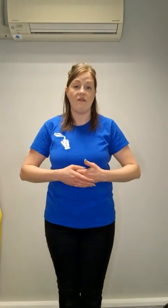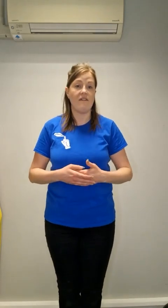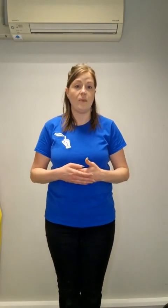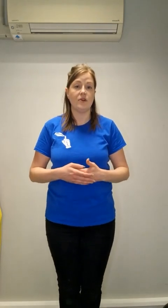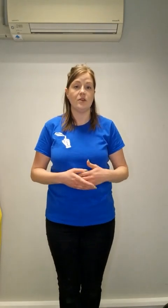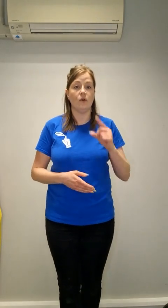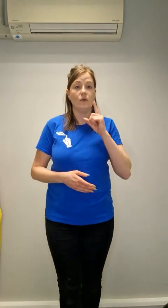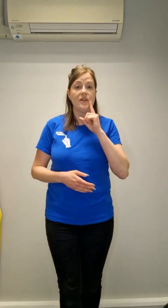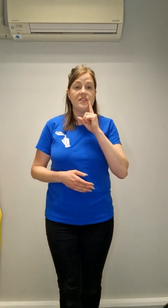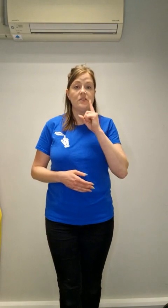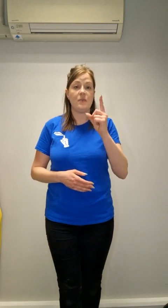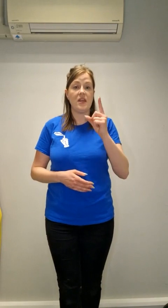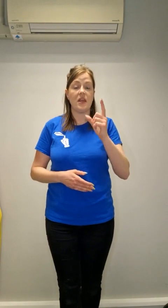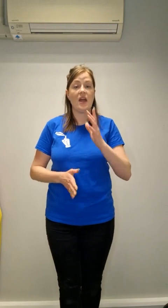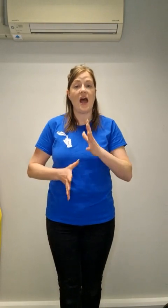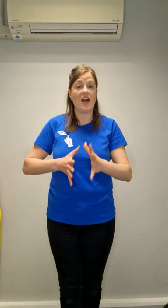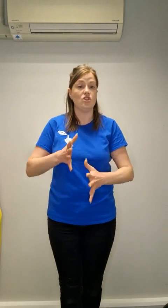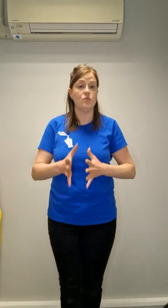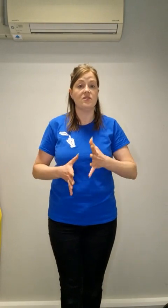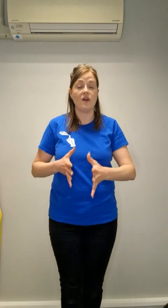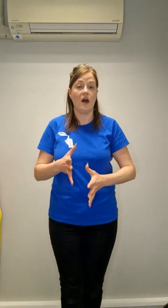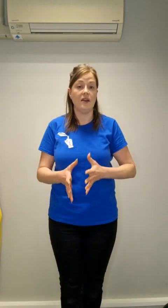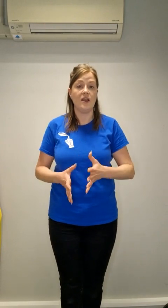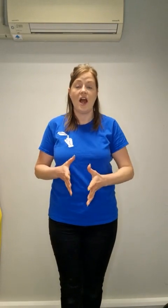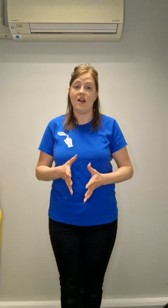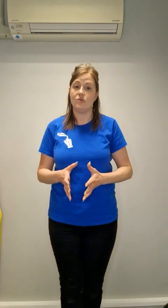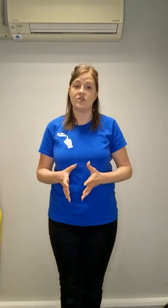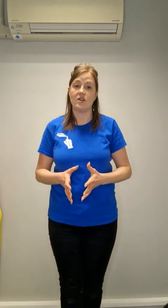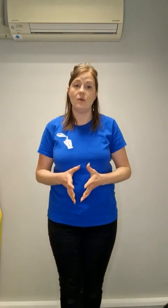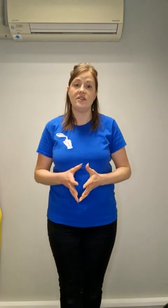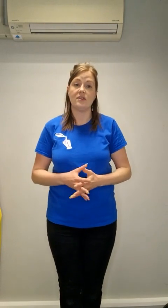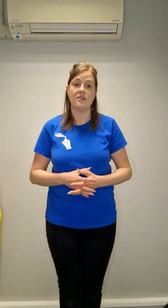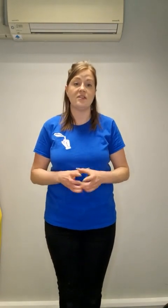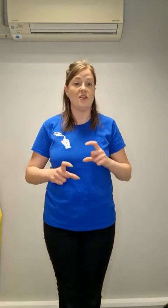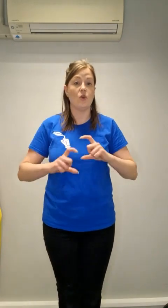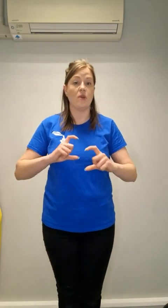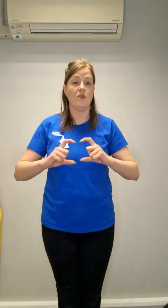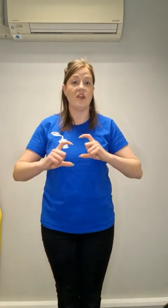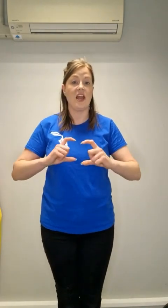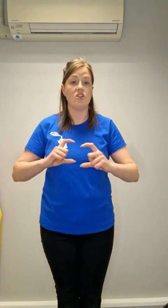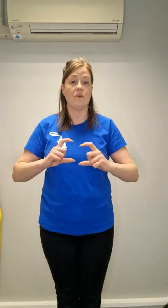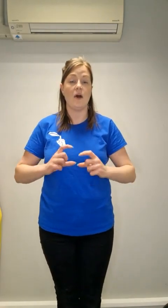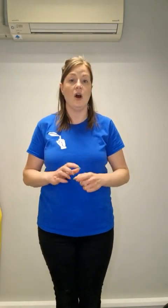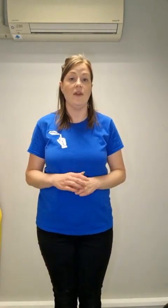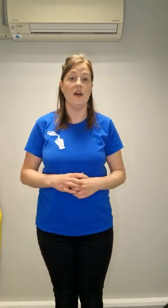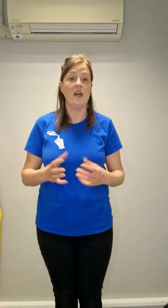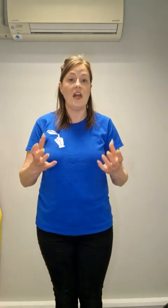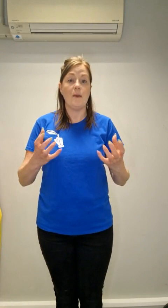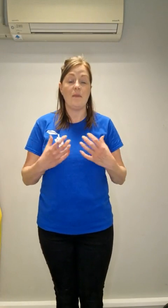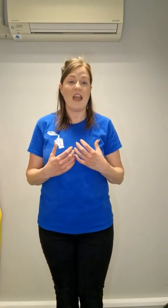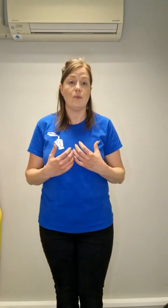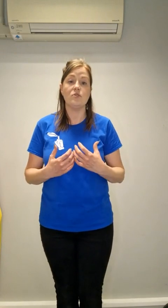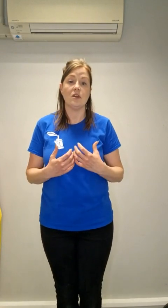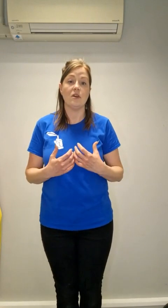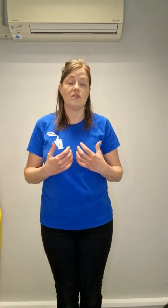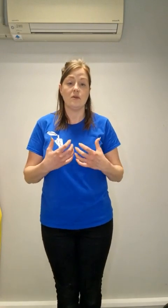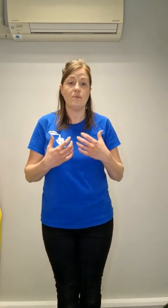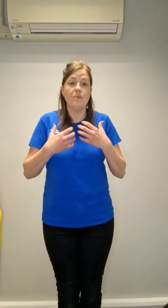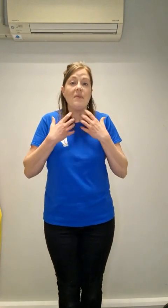wherever possible, speak as you sign, and you'll slowly start to see your communication partner able to make